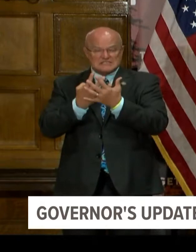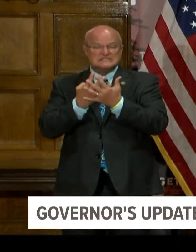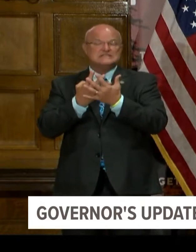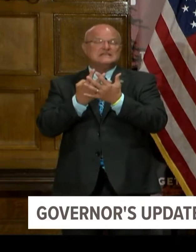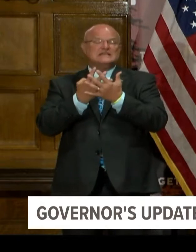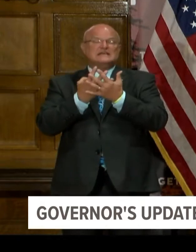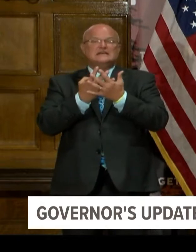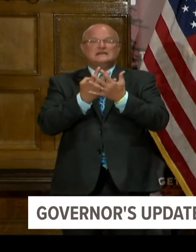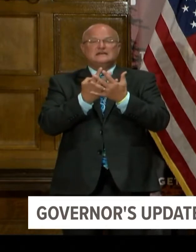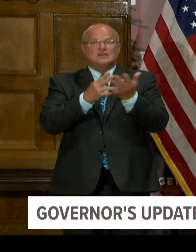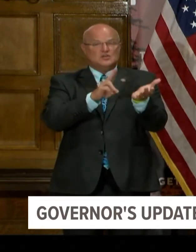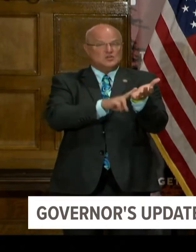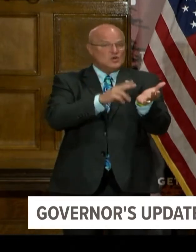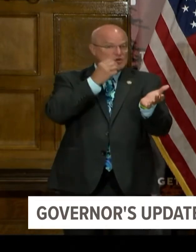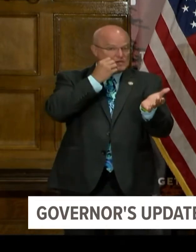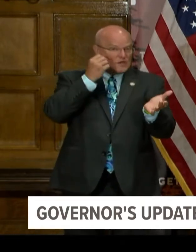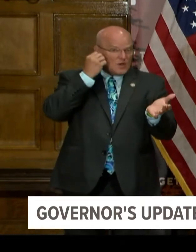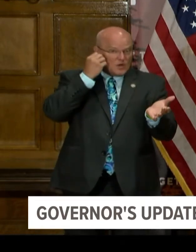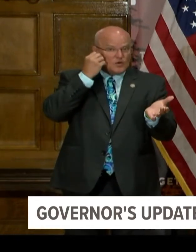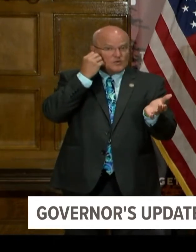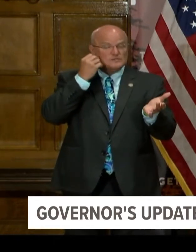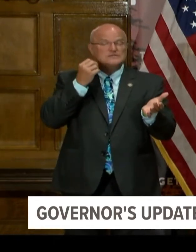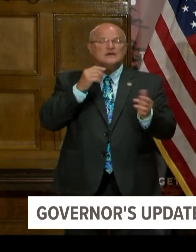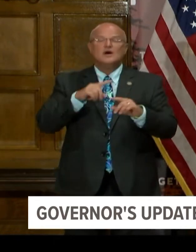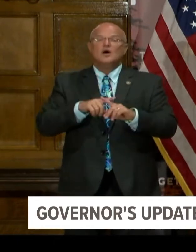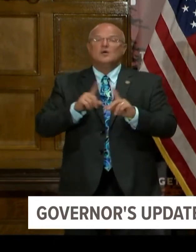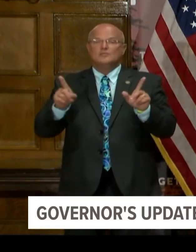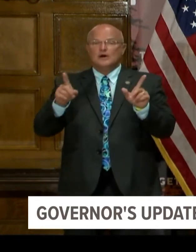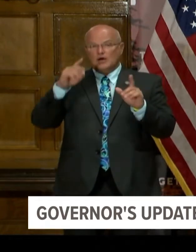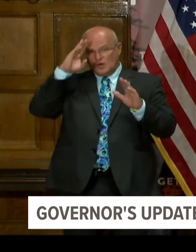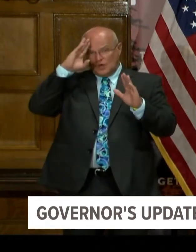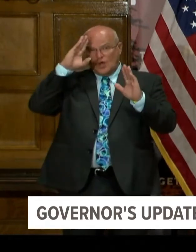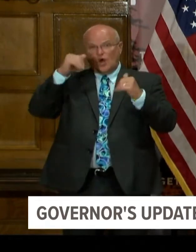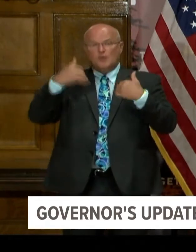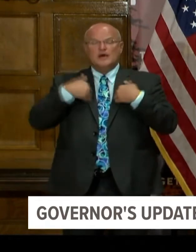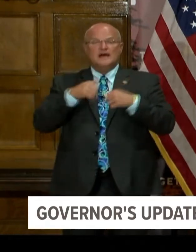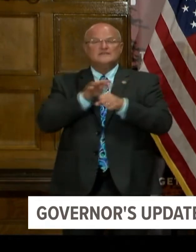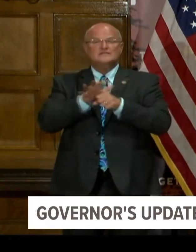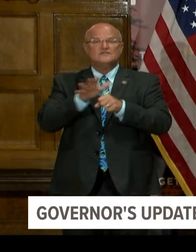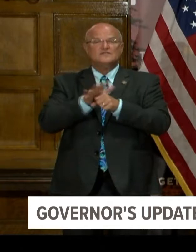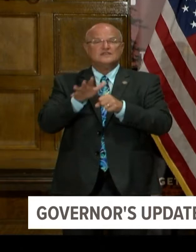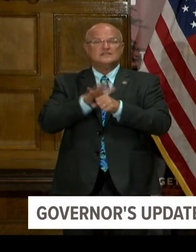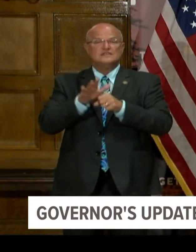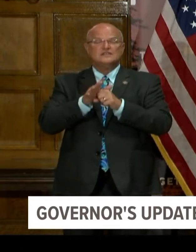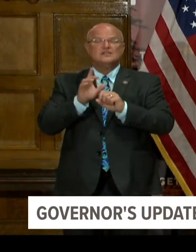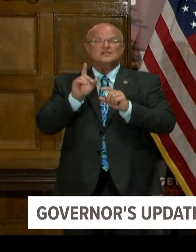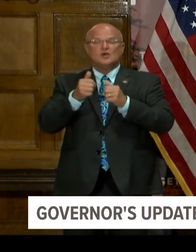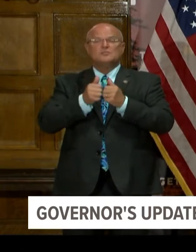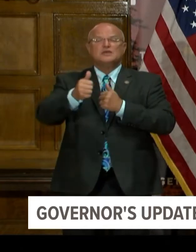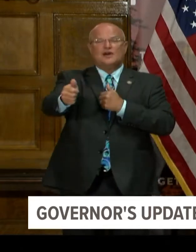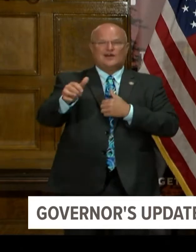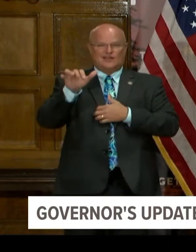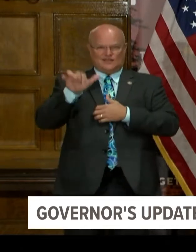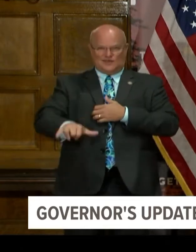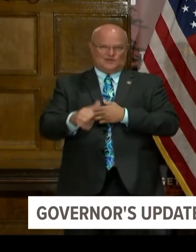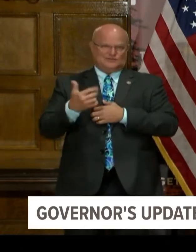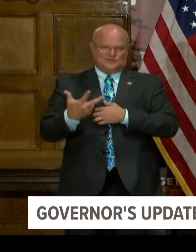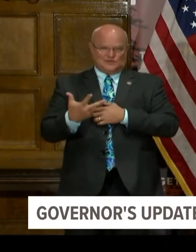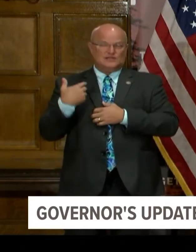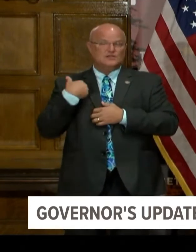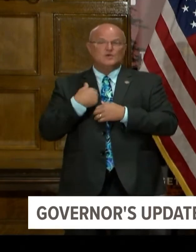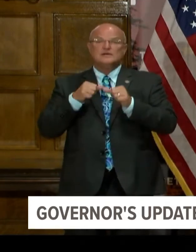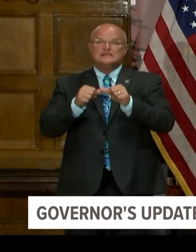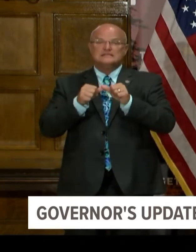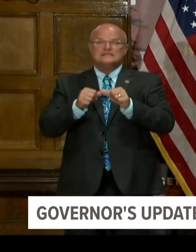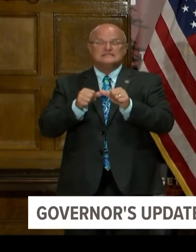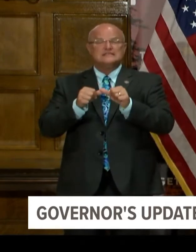of nursing homes, but we hope that we'll have sufficient quantity even to go beyond that. And so we're